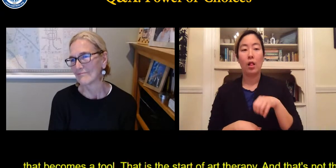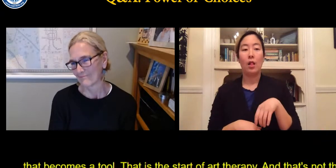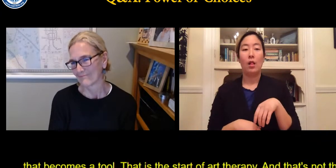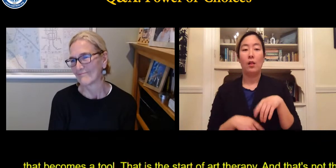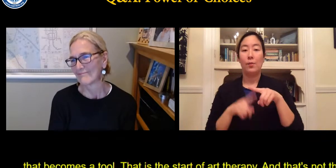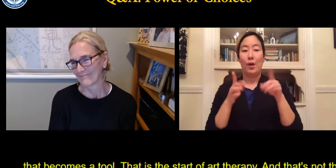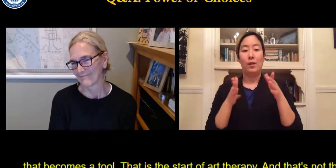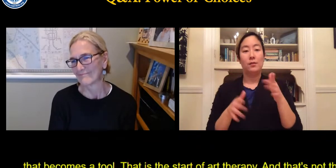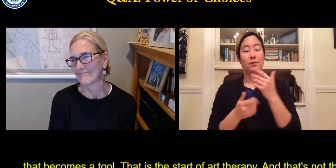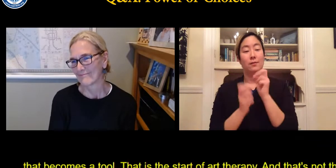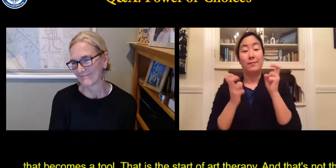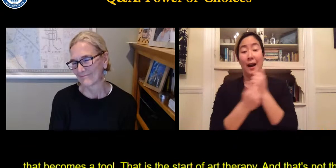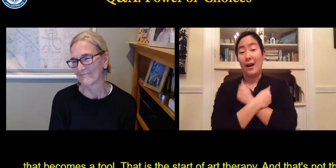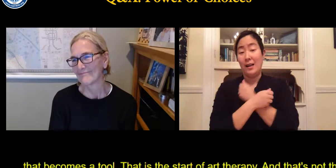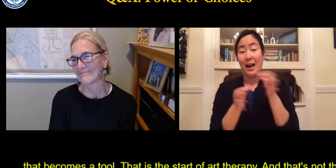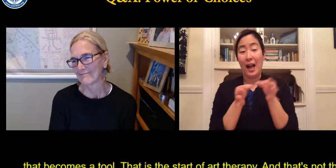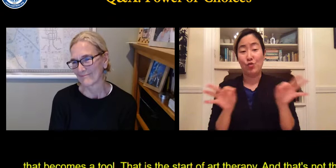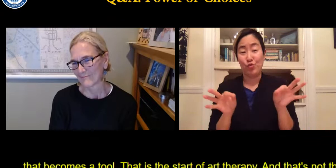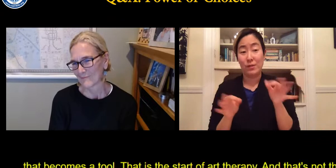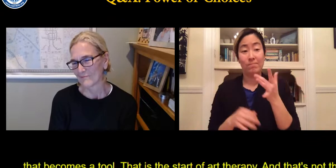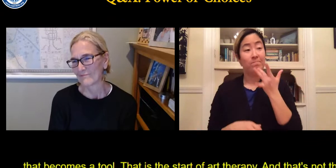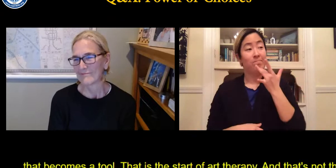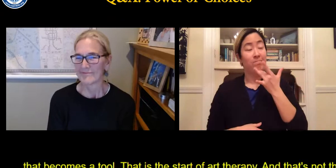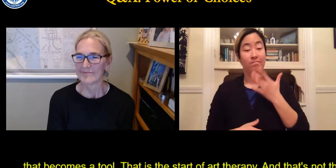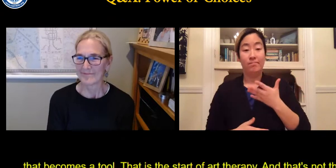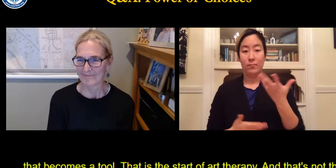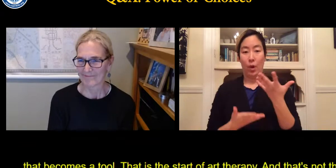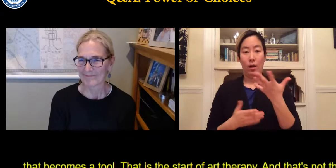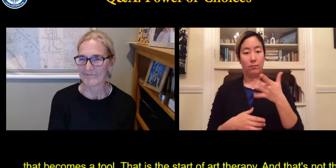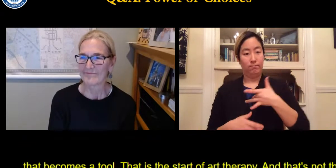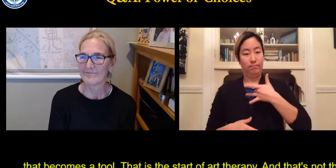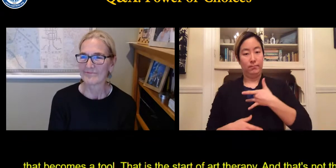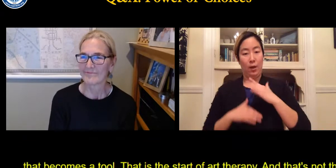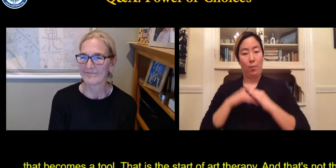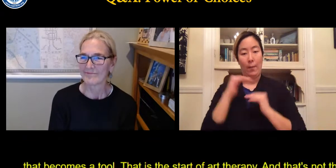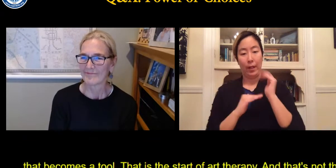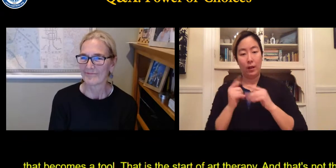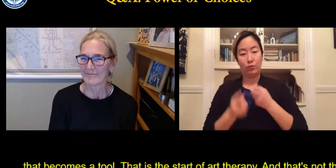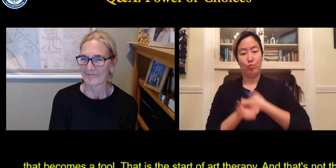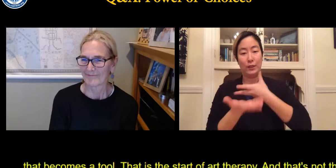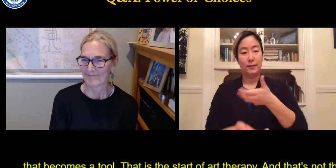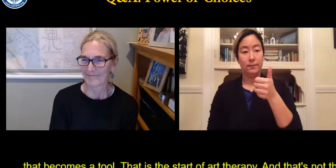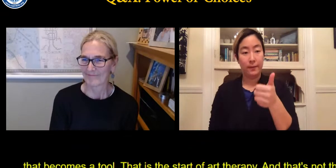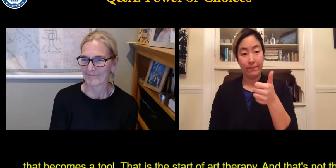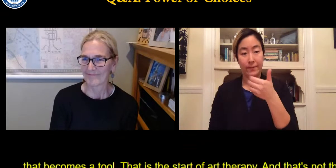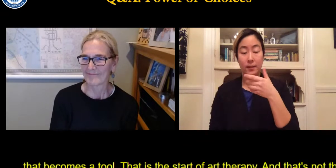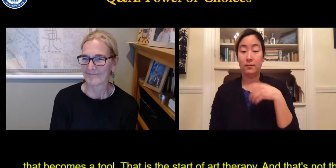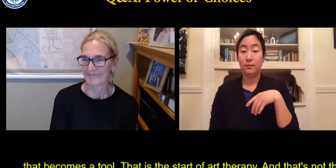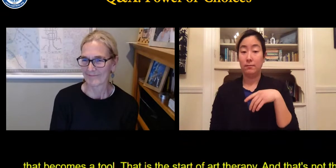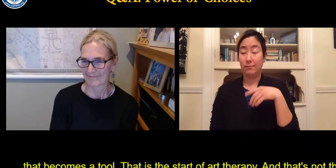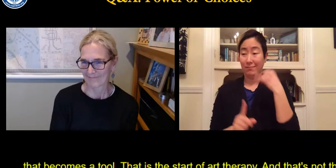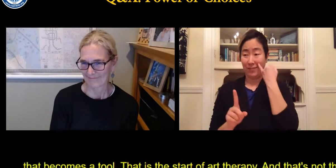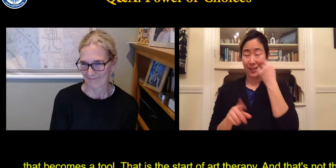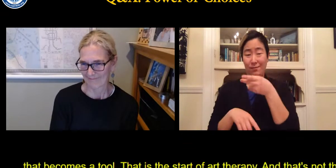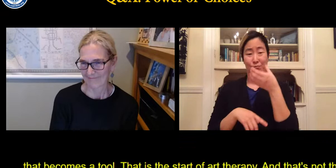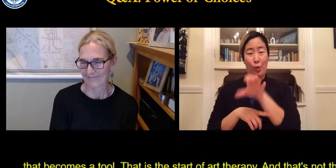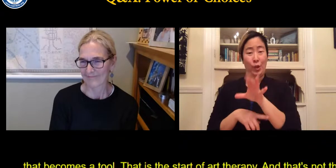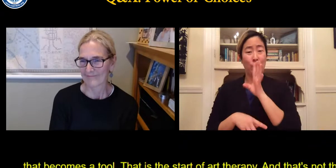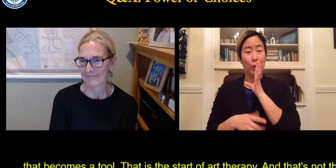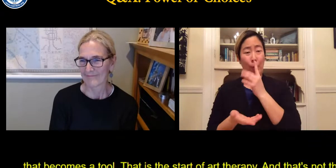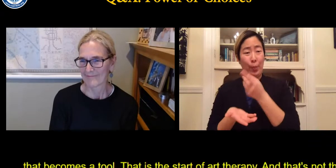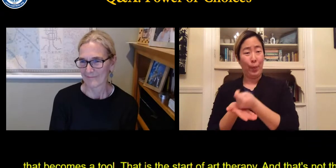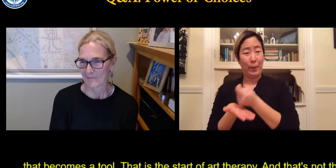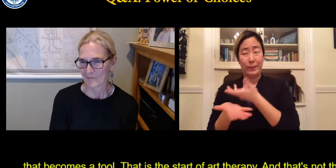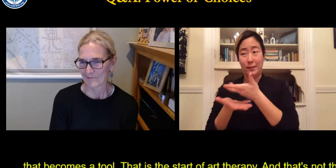therapies for individuals that have different types of communication styles. We all have a different love language, right? So